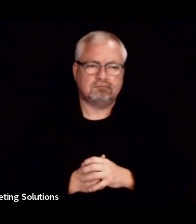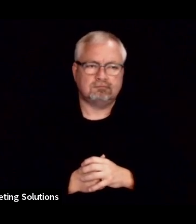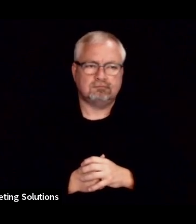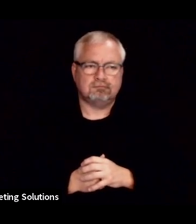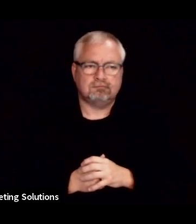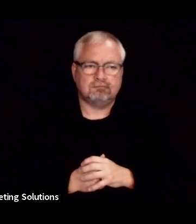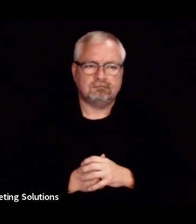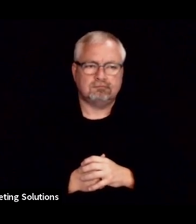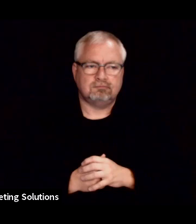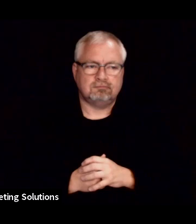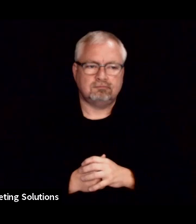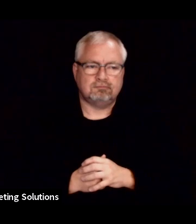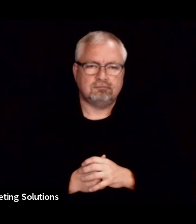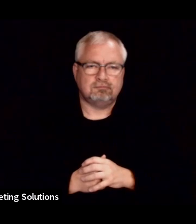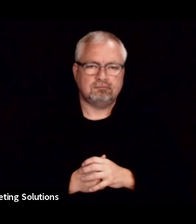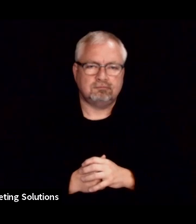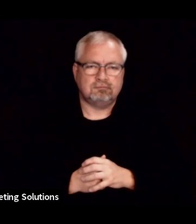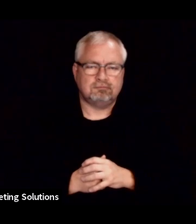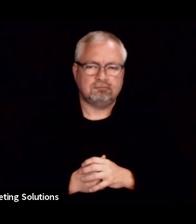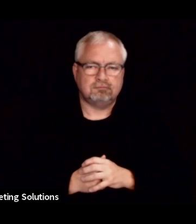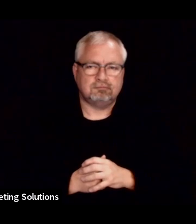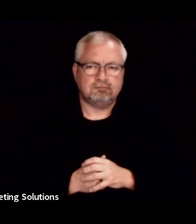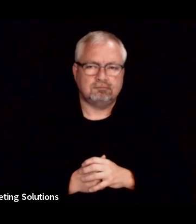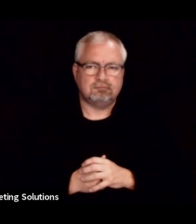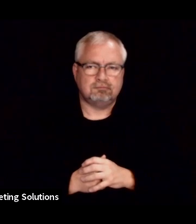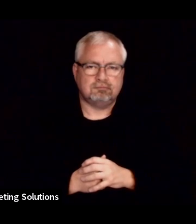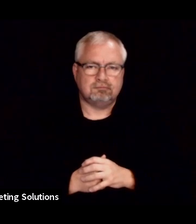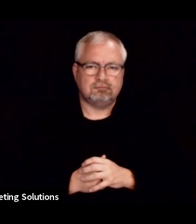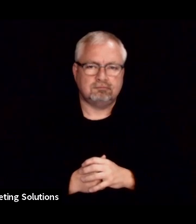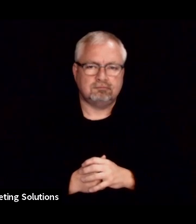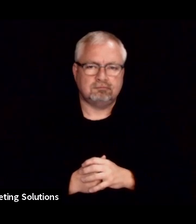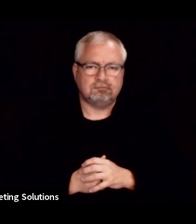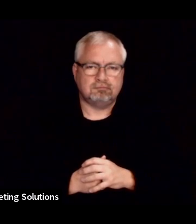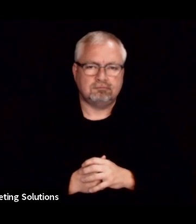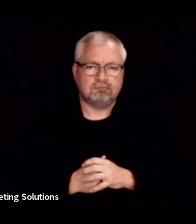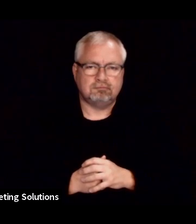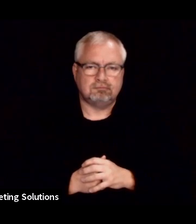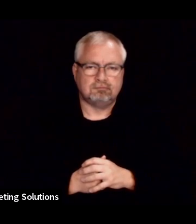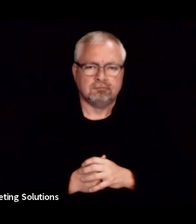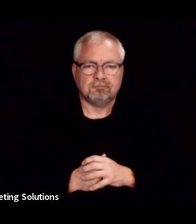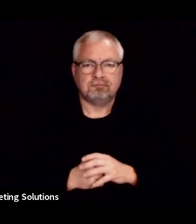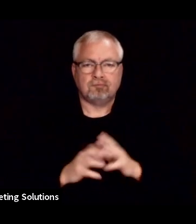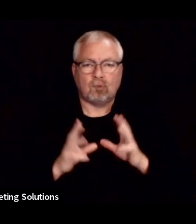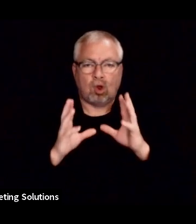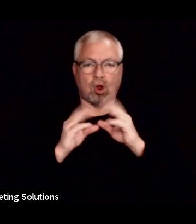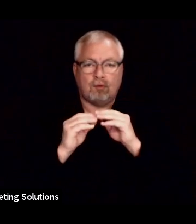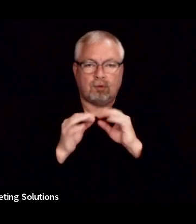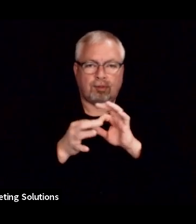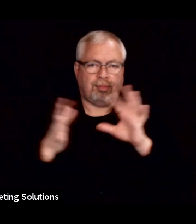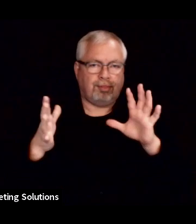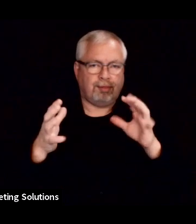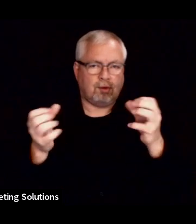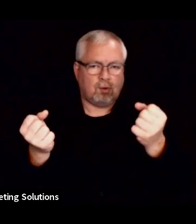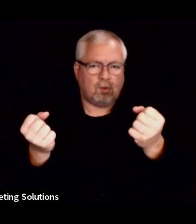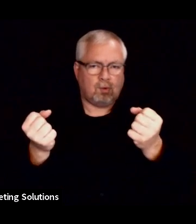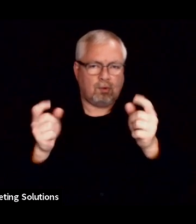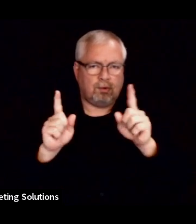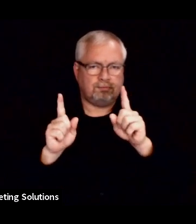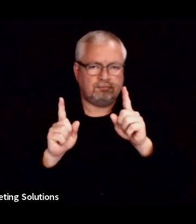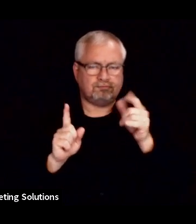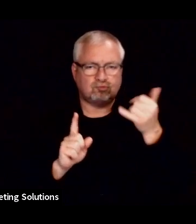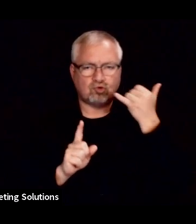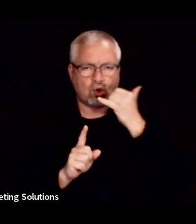Steve, it sounds like the conference line may have been dropped, so we're going to have to pause just a second while they dial back in. I apologize for